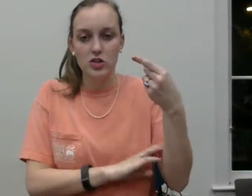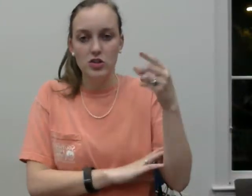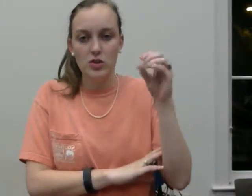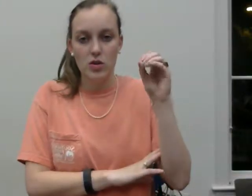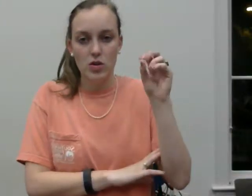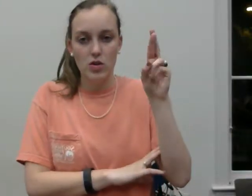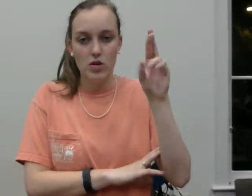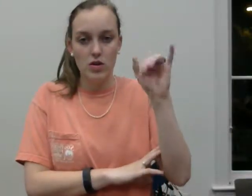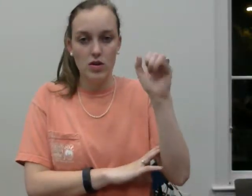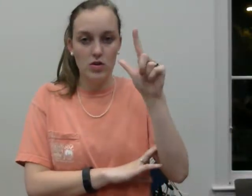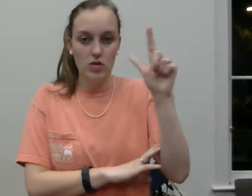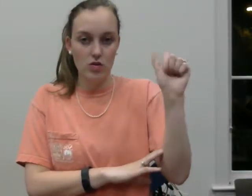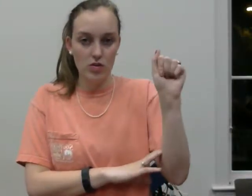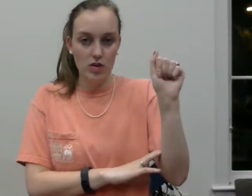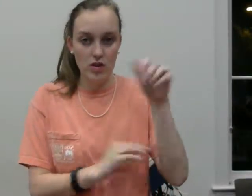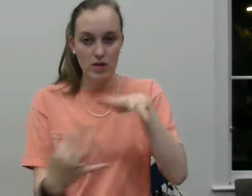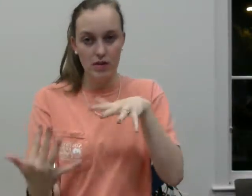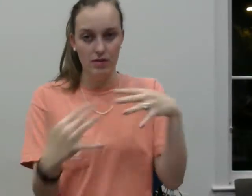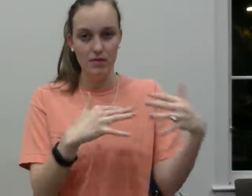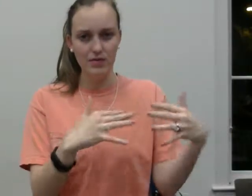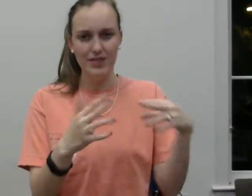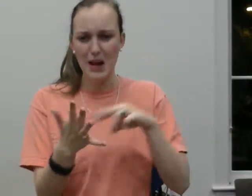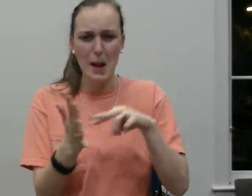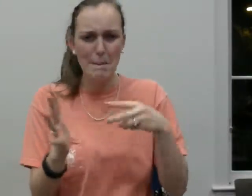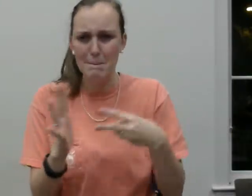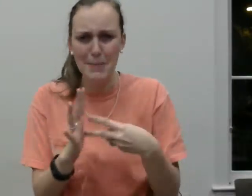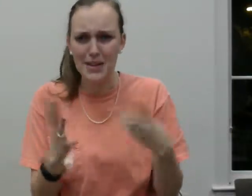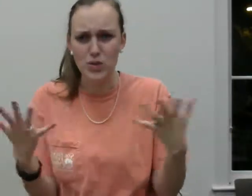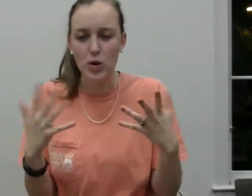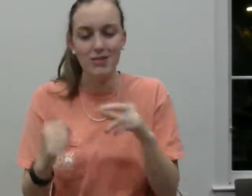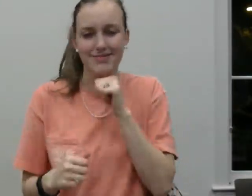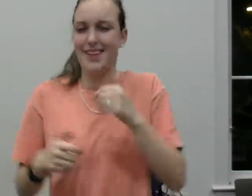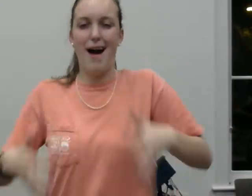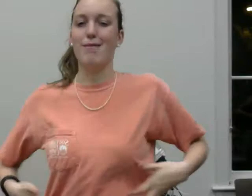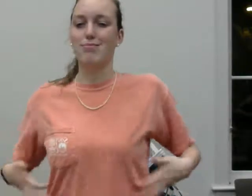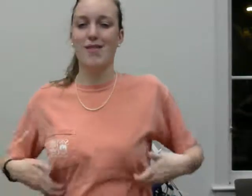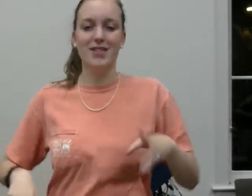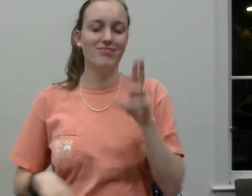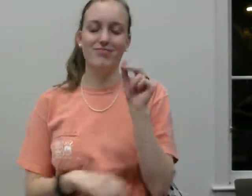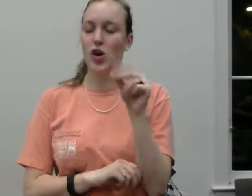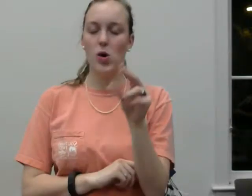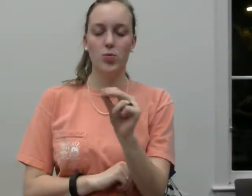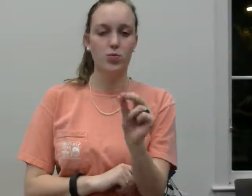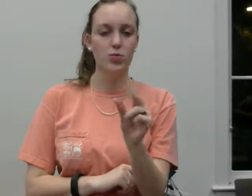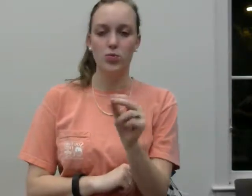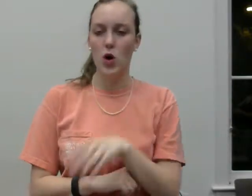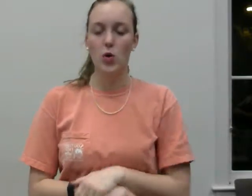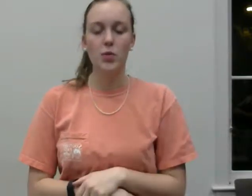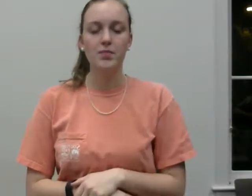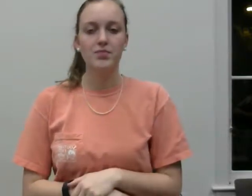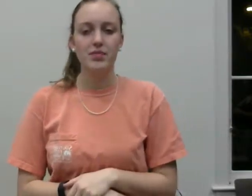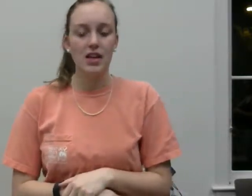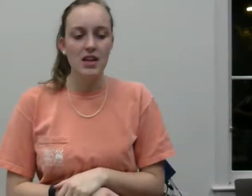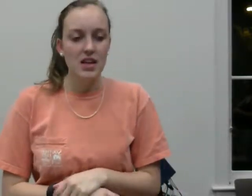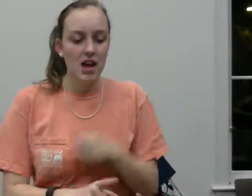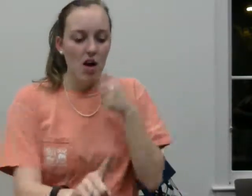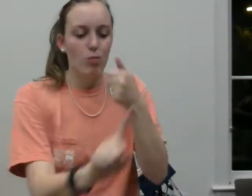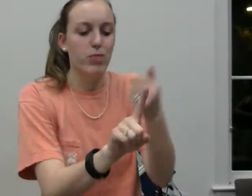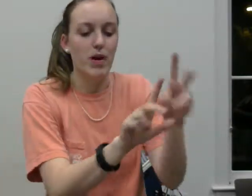13 now. And we don't mean guerrilla like, fast British. No, we don't mean that type of guerrilla. What we mean those hit and run, kind of like,